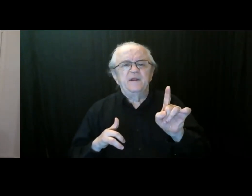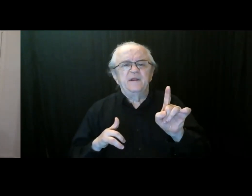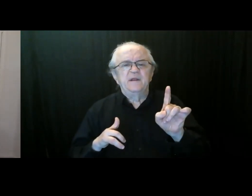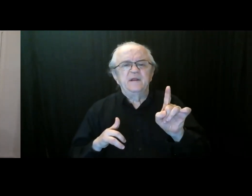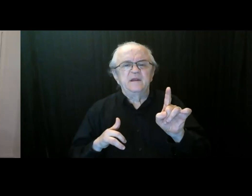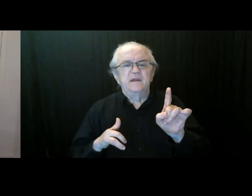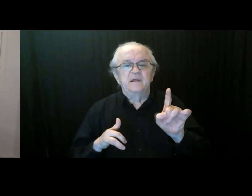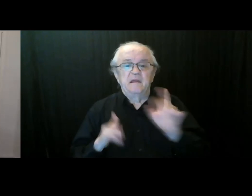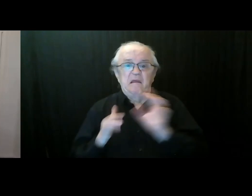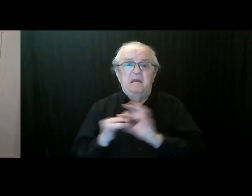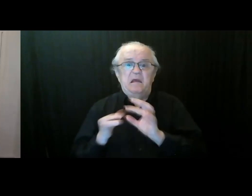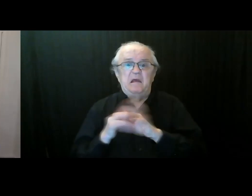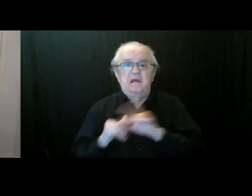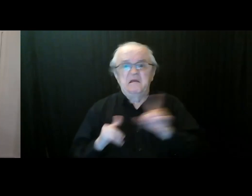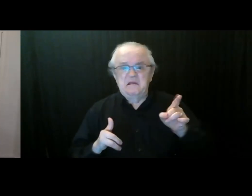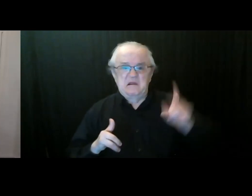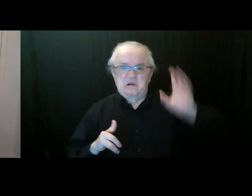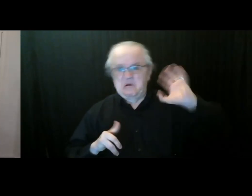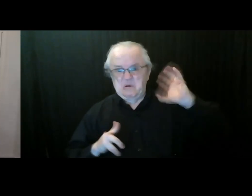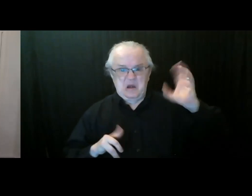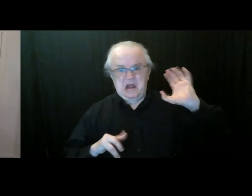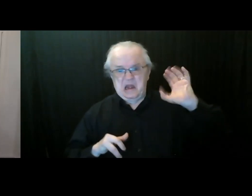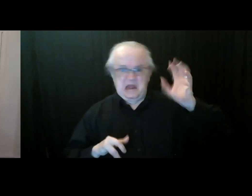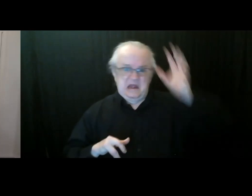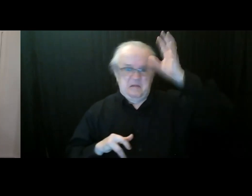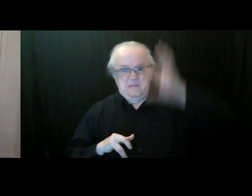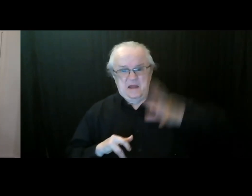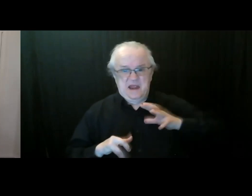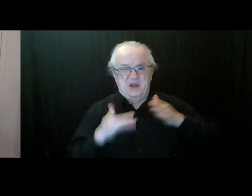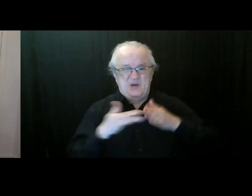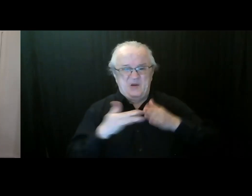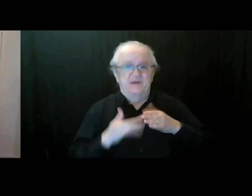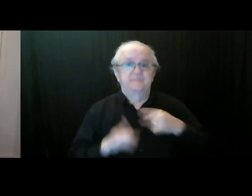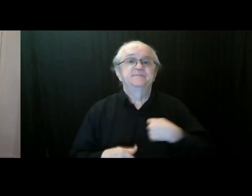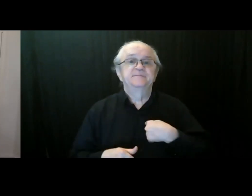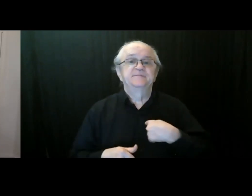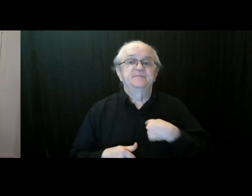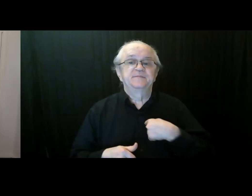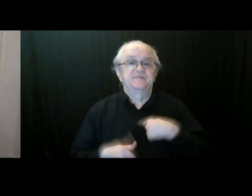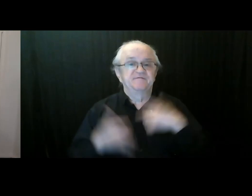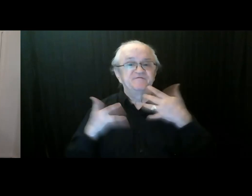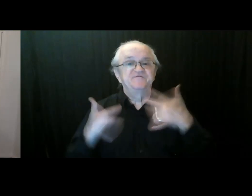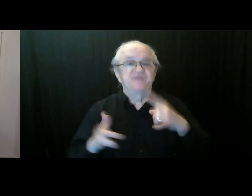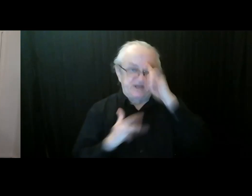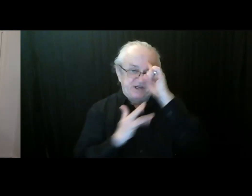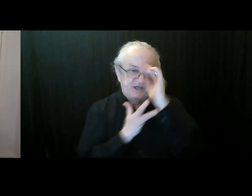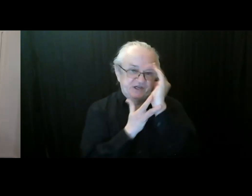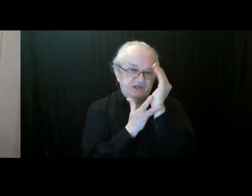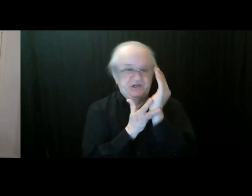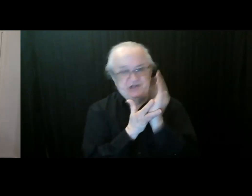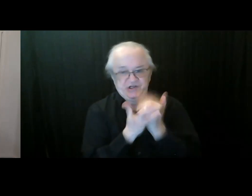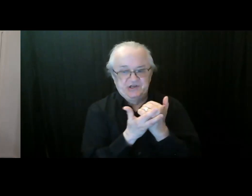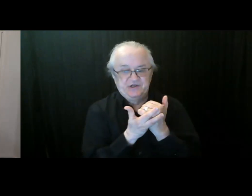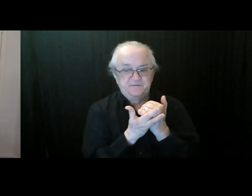and said that the crazy old coot that lived on the corner had gone as batty as a bed bug belting